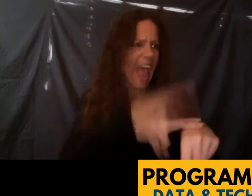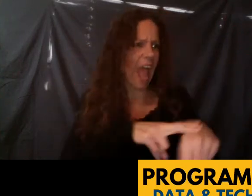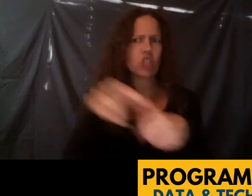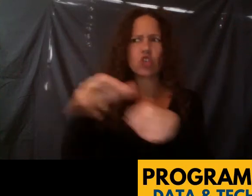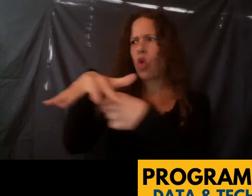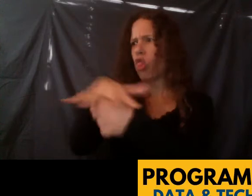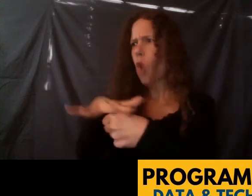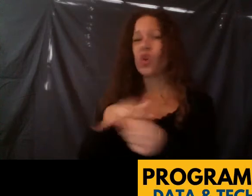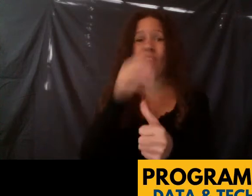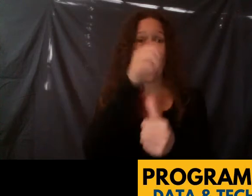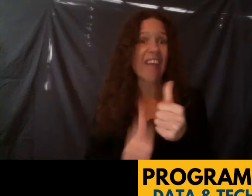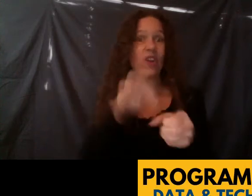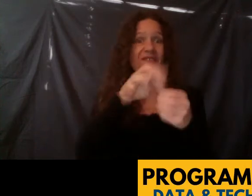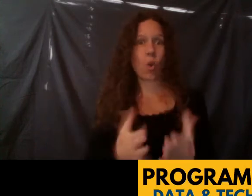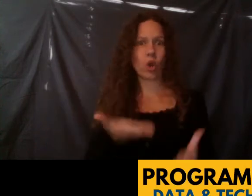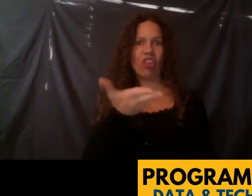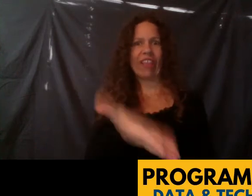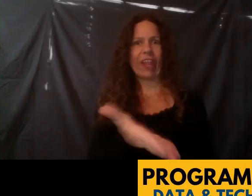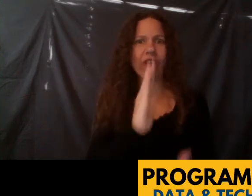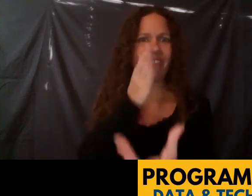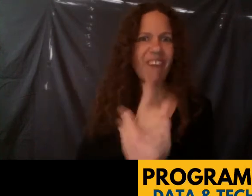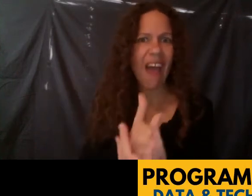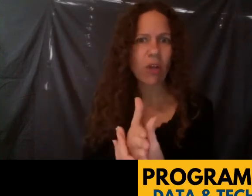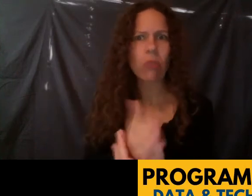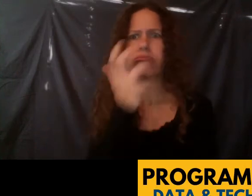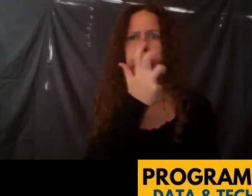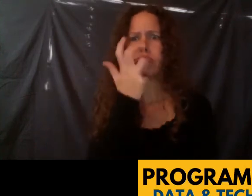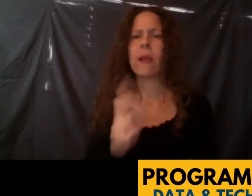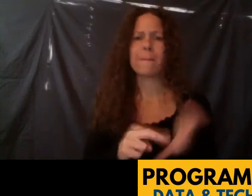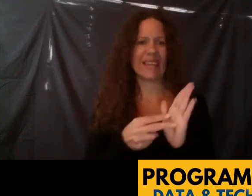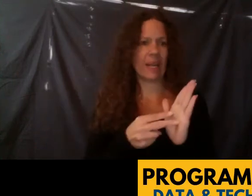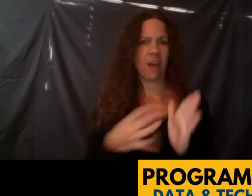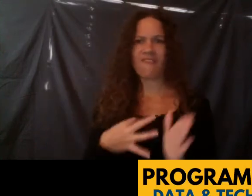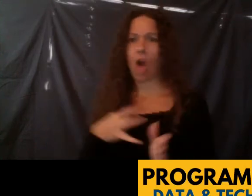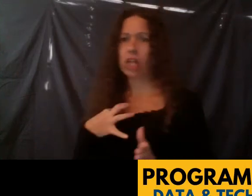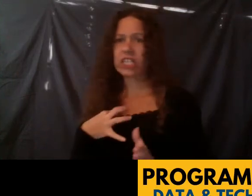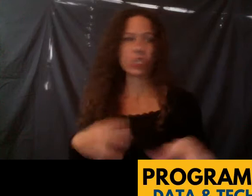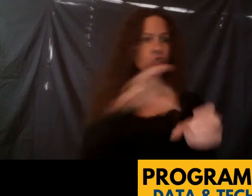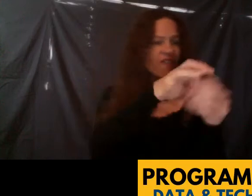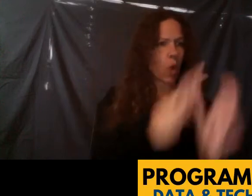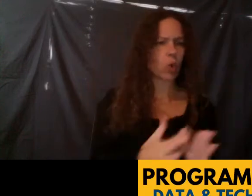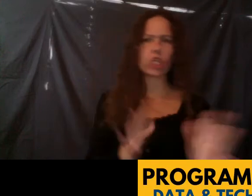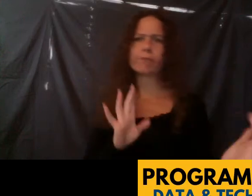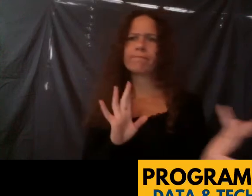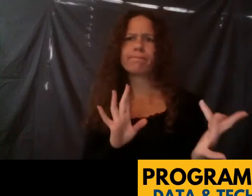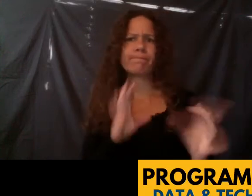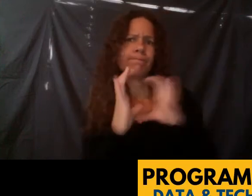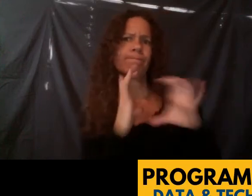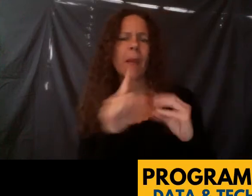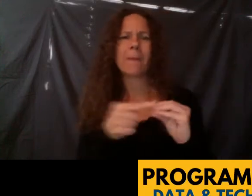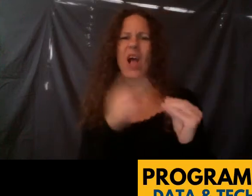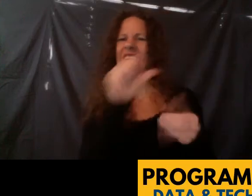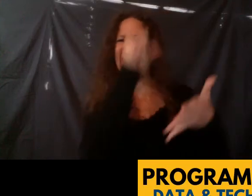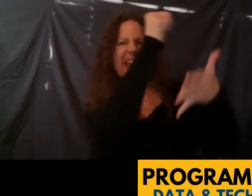voter file. That meant that volunteers could talk to voters about any and every candidate up and down the ticket or issue for that